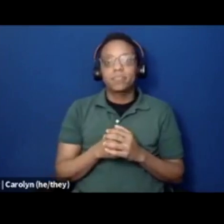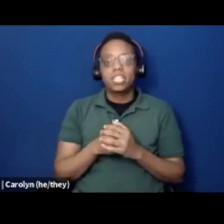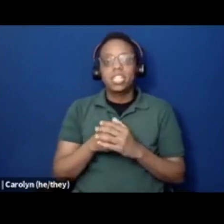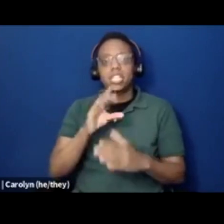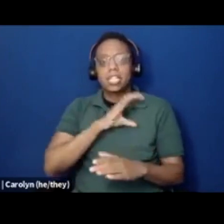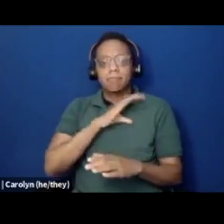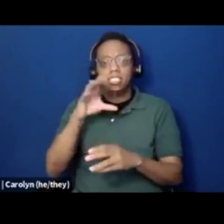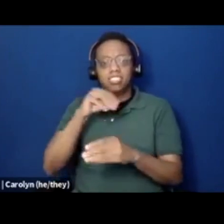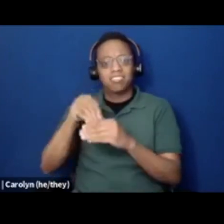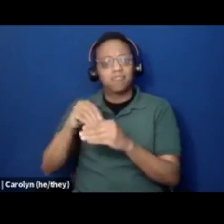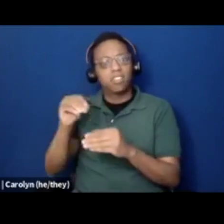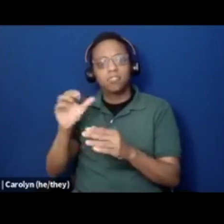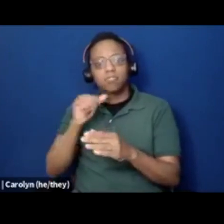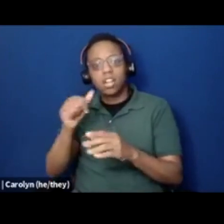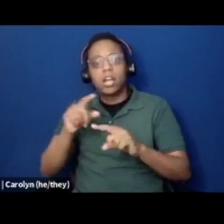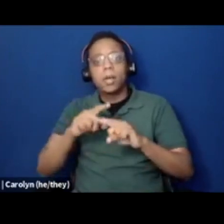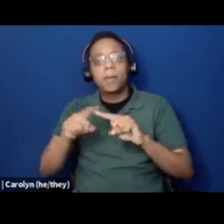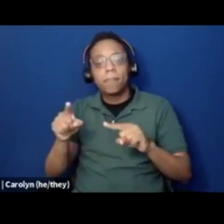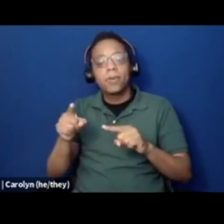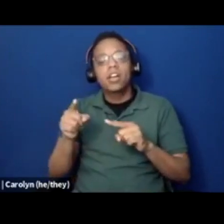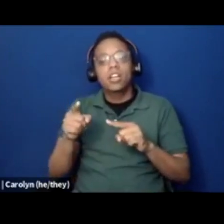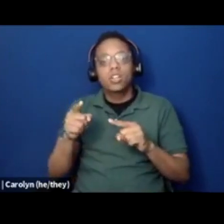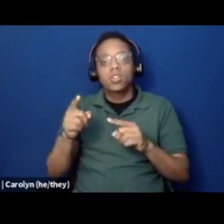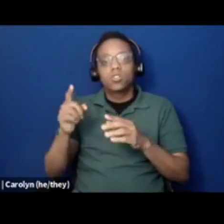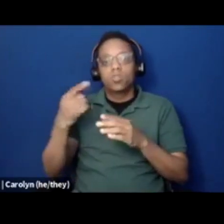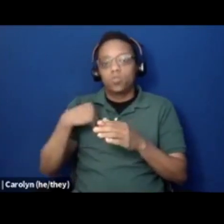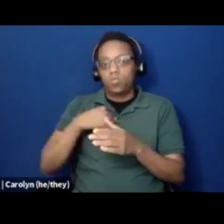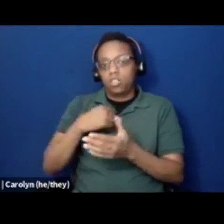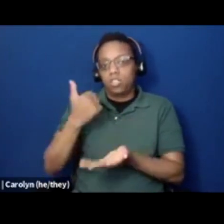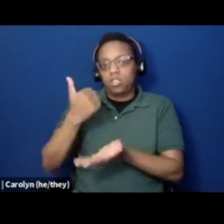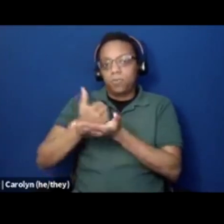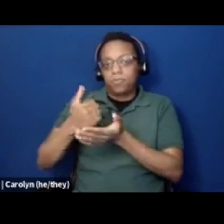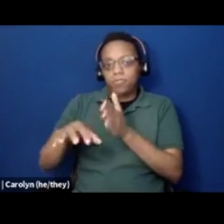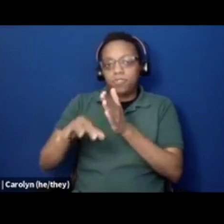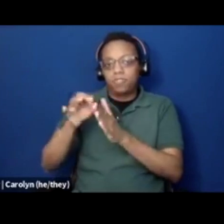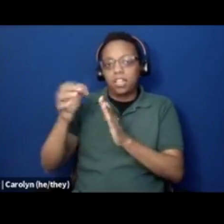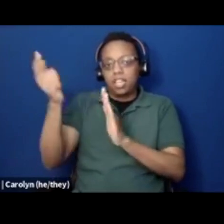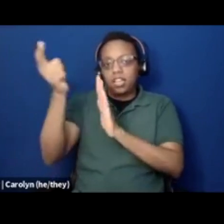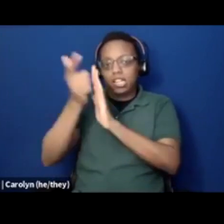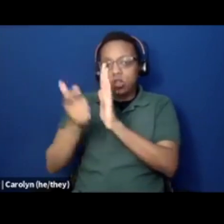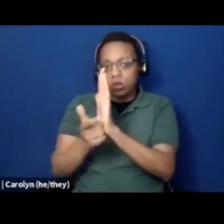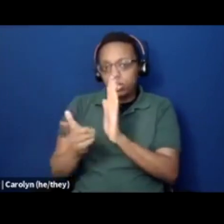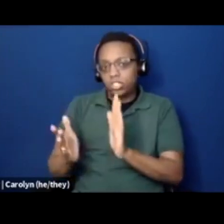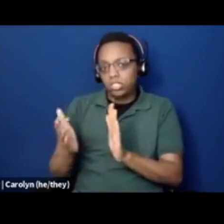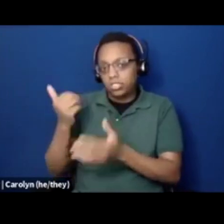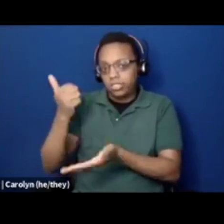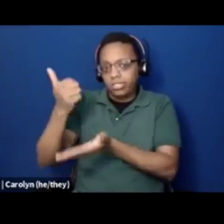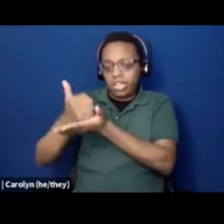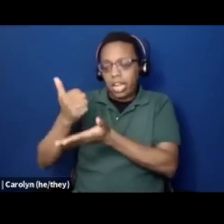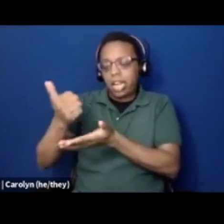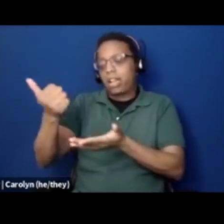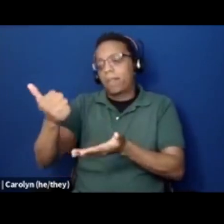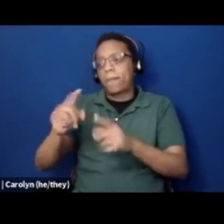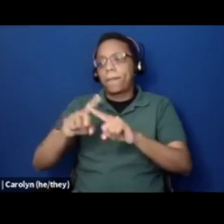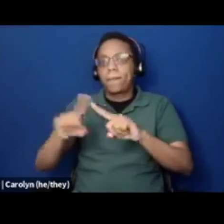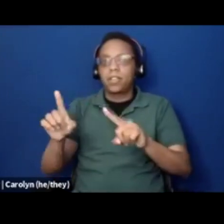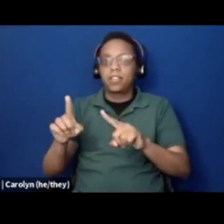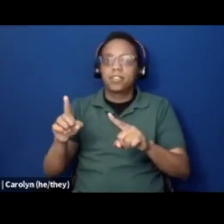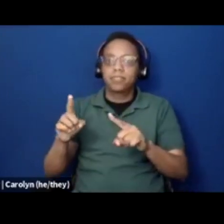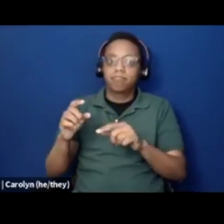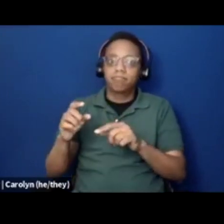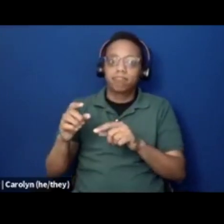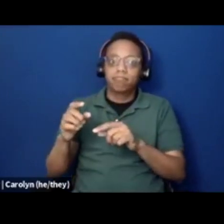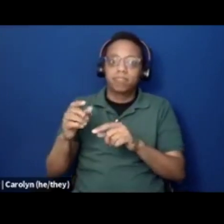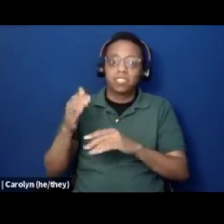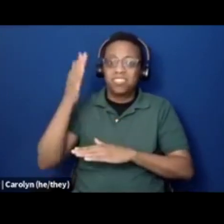found an attorney or a lawyer that could help. But I think as far as this going forward, I would say this is the biggest thing. I